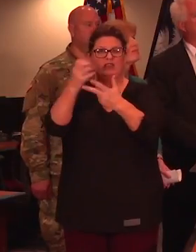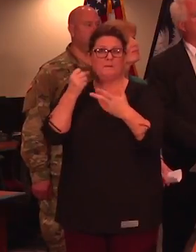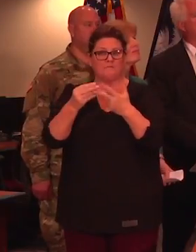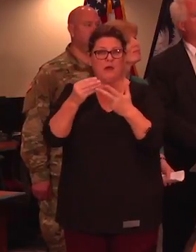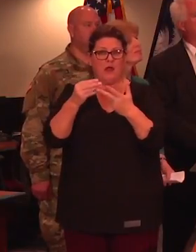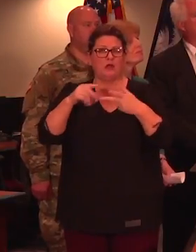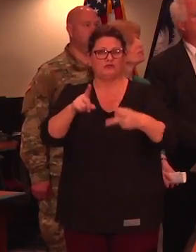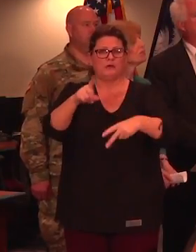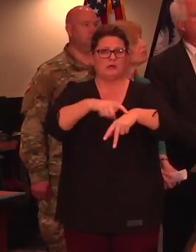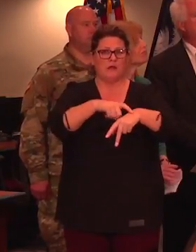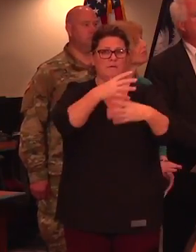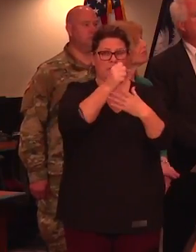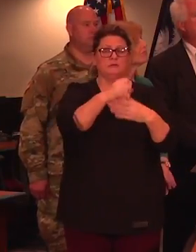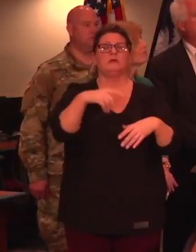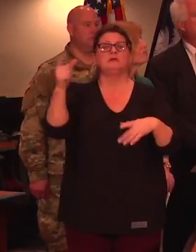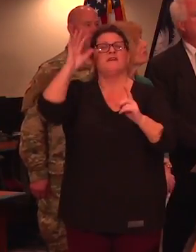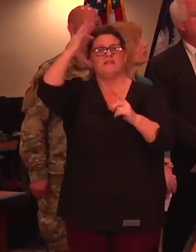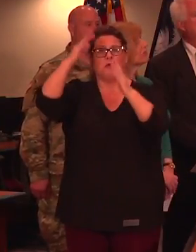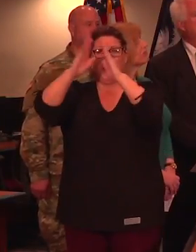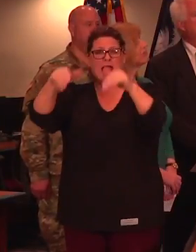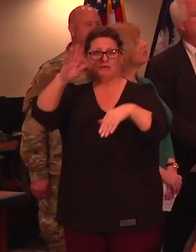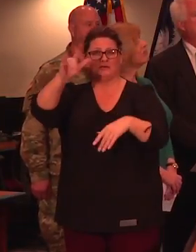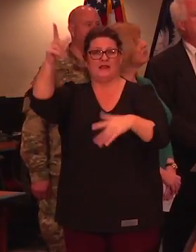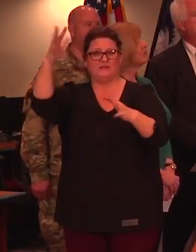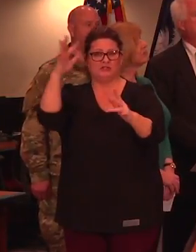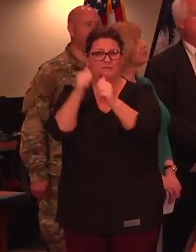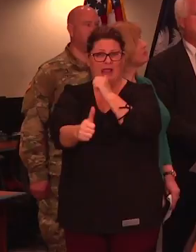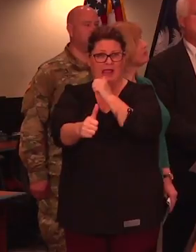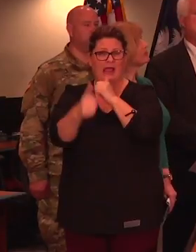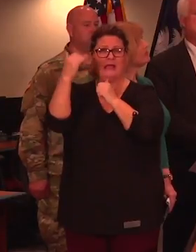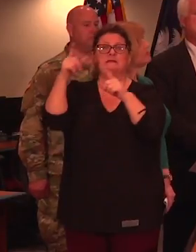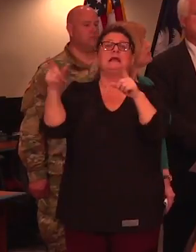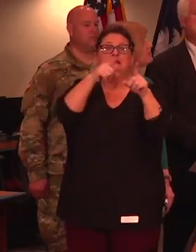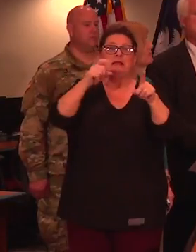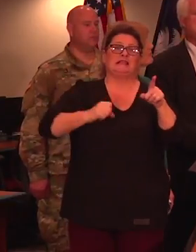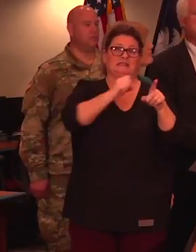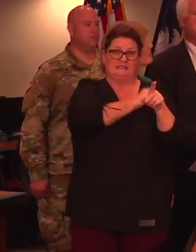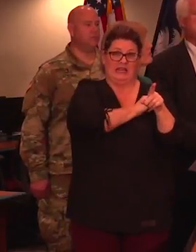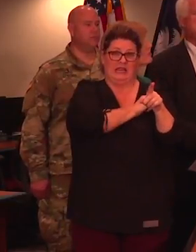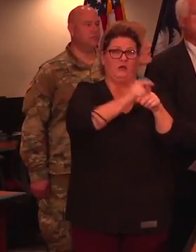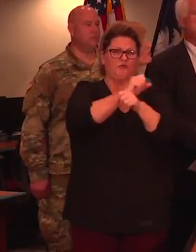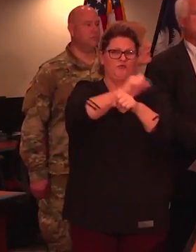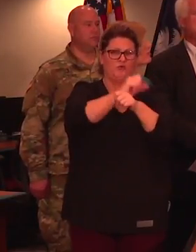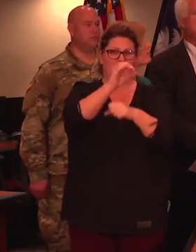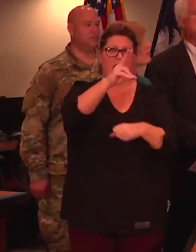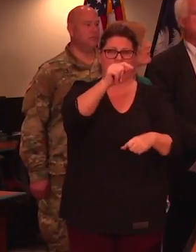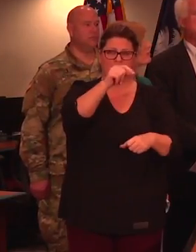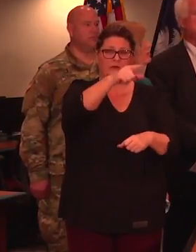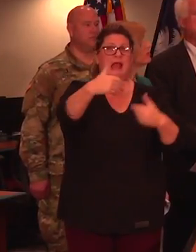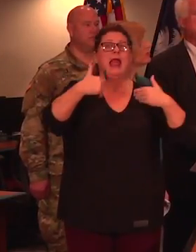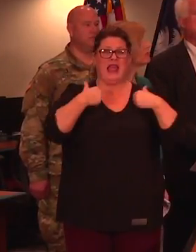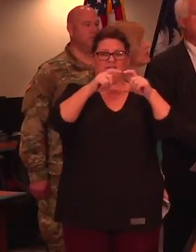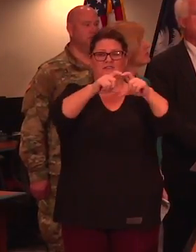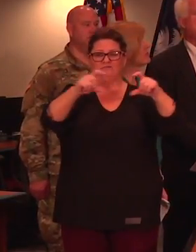time they're out is the federal House bill that's been passed, that's in the Senate, and they're attempting to work out a compromise, which does have a provision